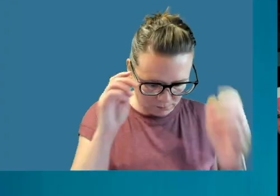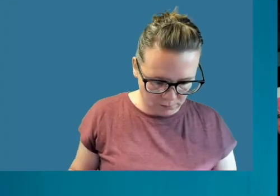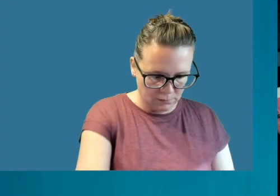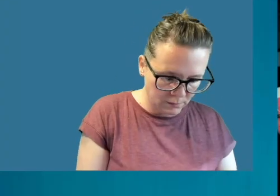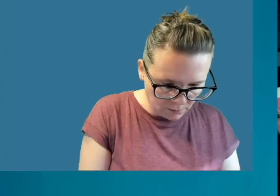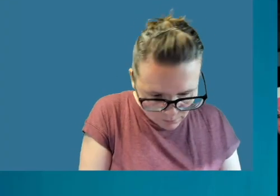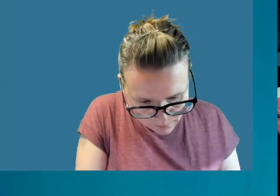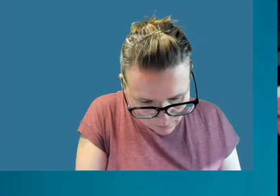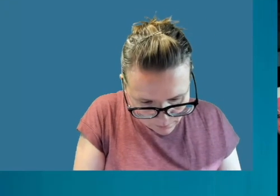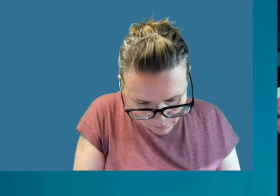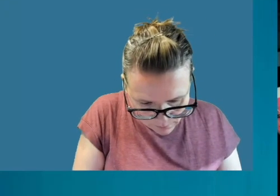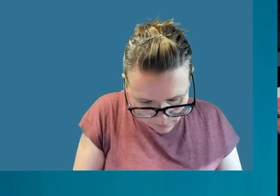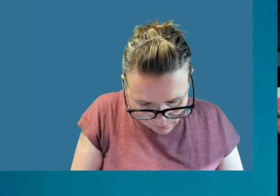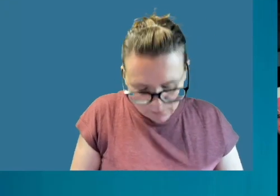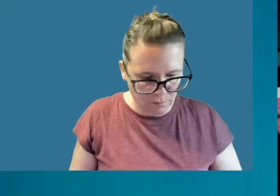end.